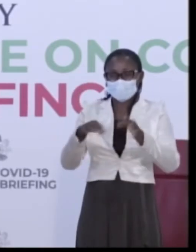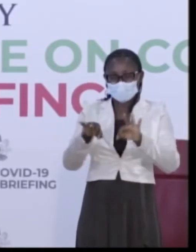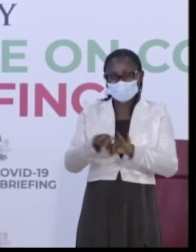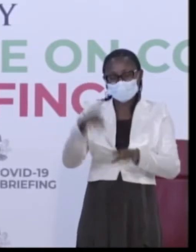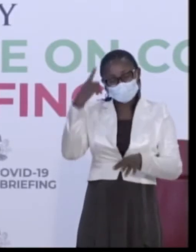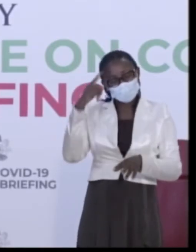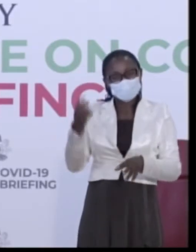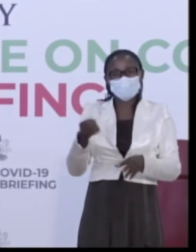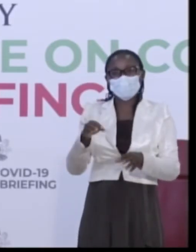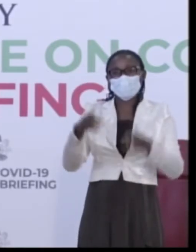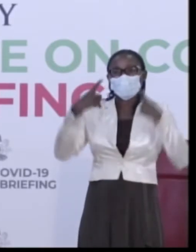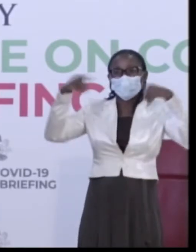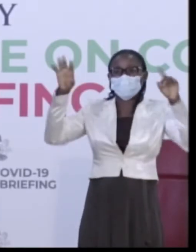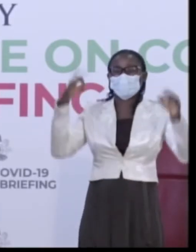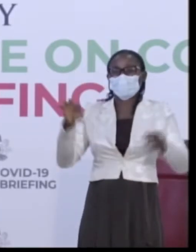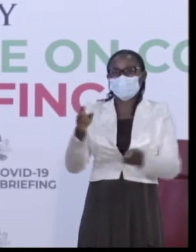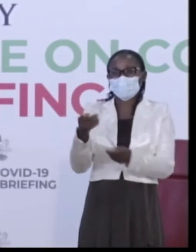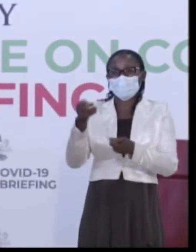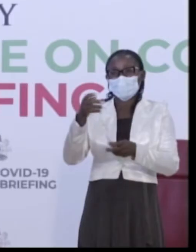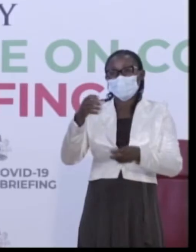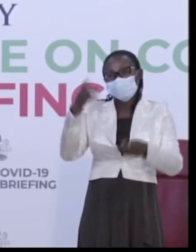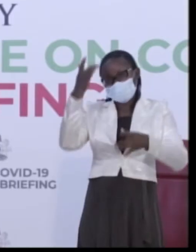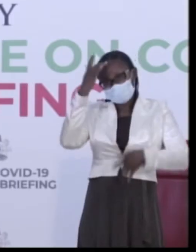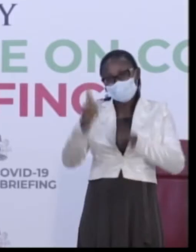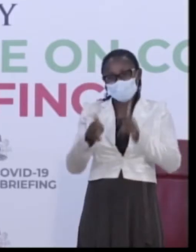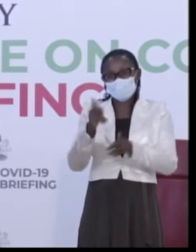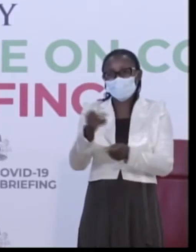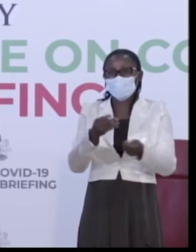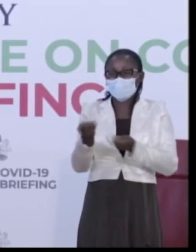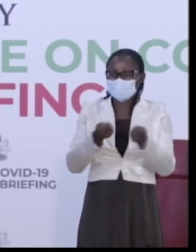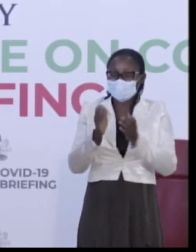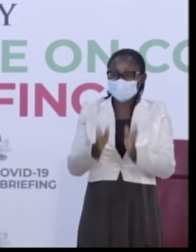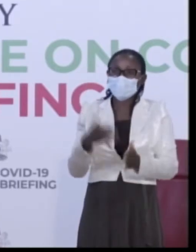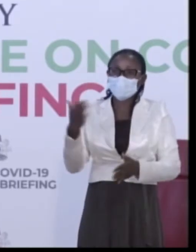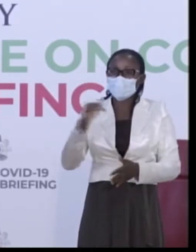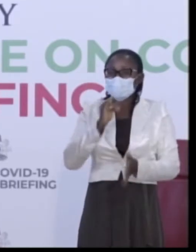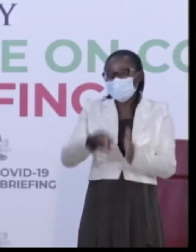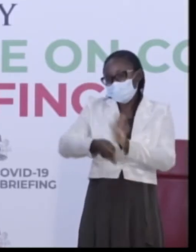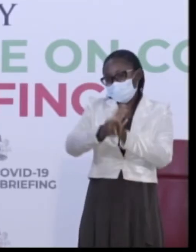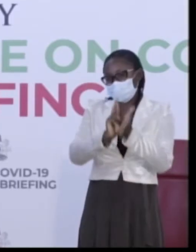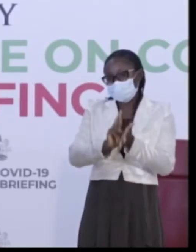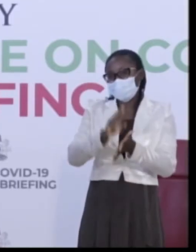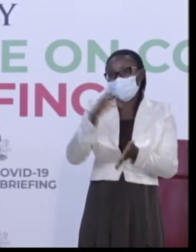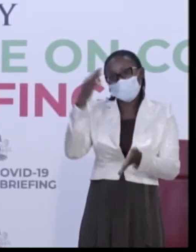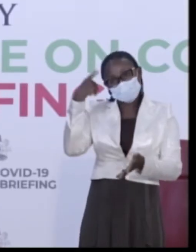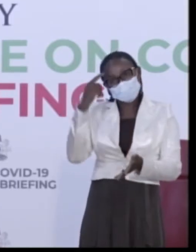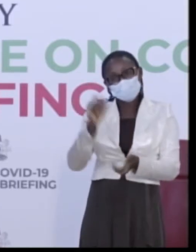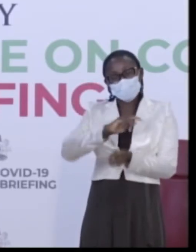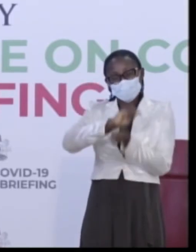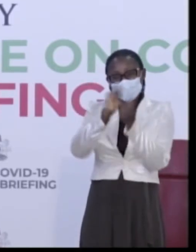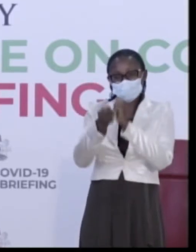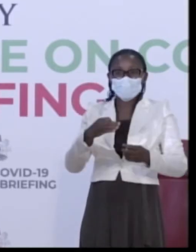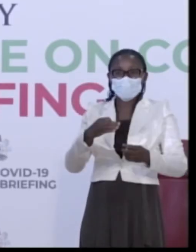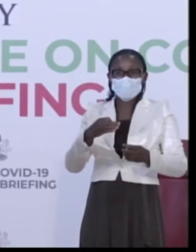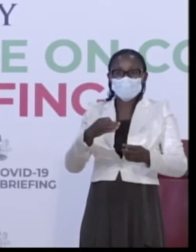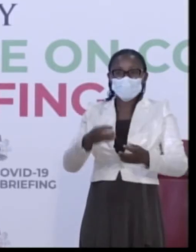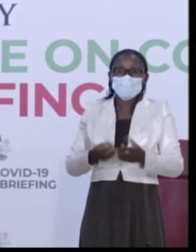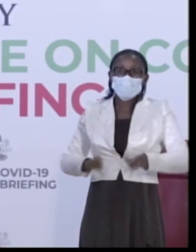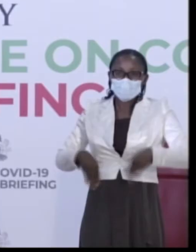case management. There is an ongoing review of the chain for the supply of medical